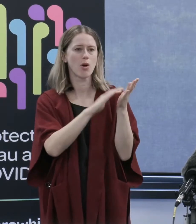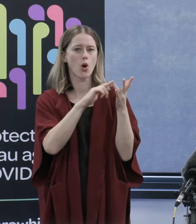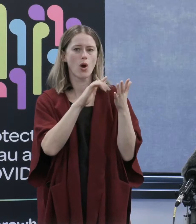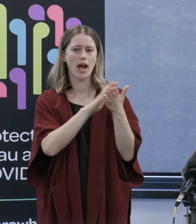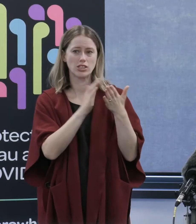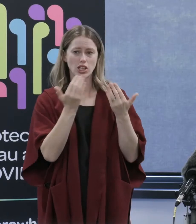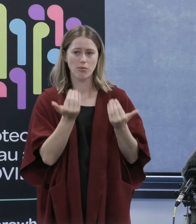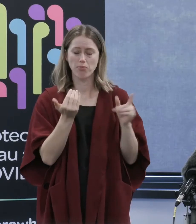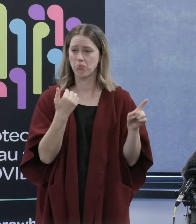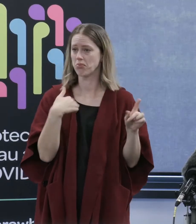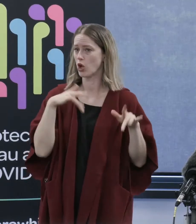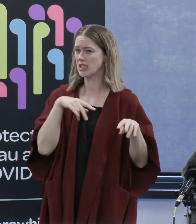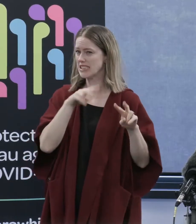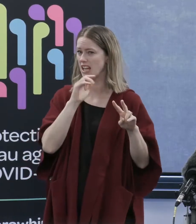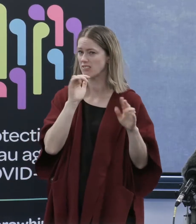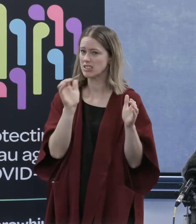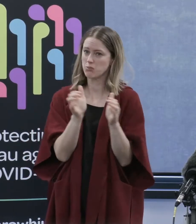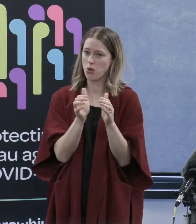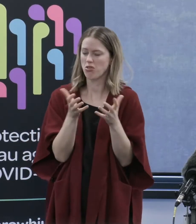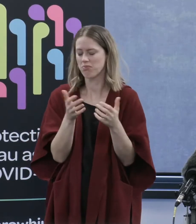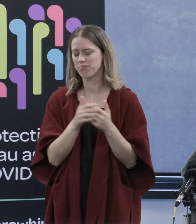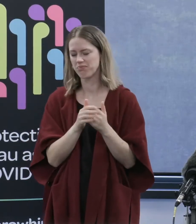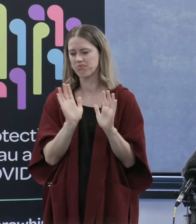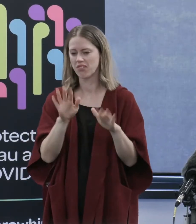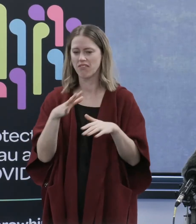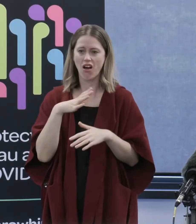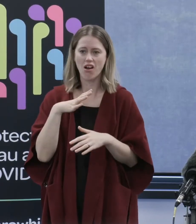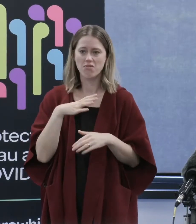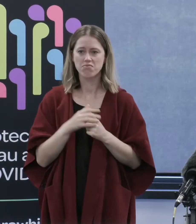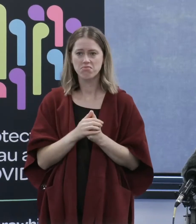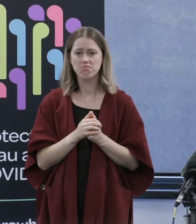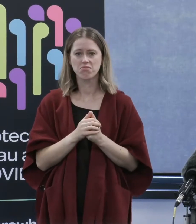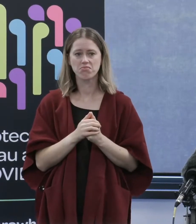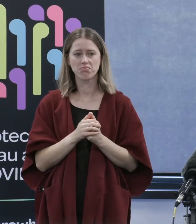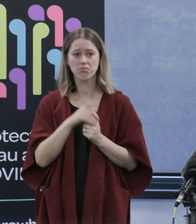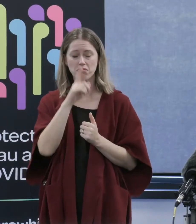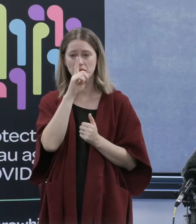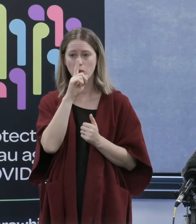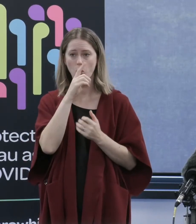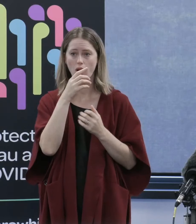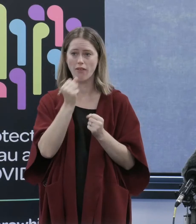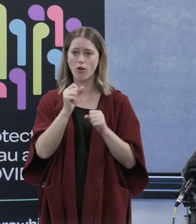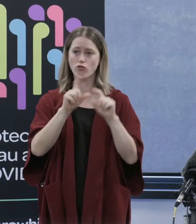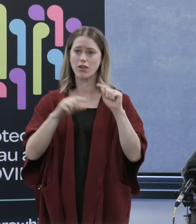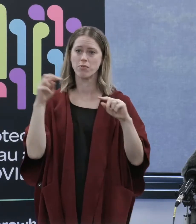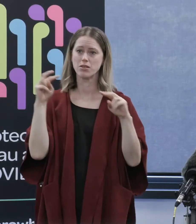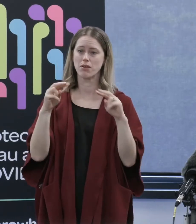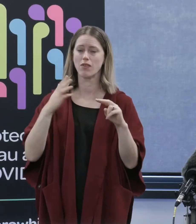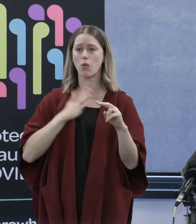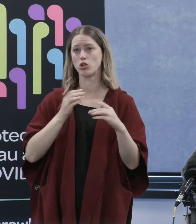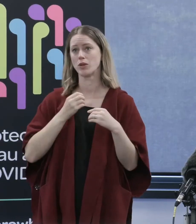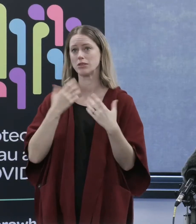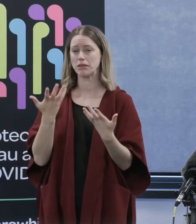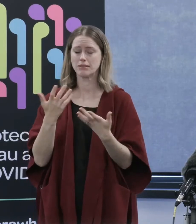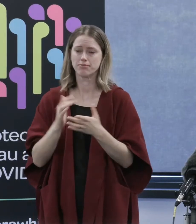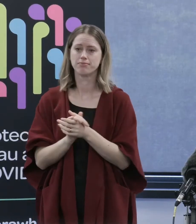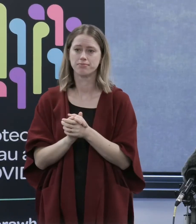them yet, but if it's a small group, I mean, that's fine. And of course, people have got a range of views they might want to